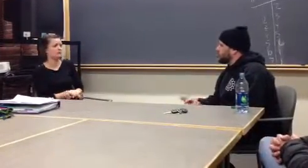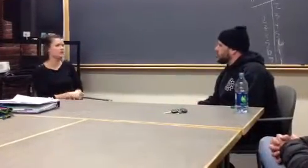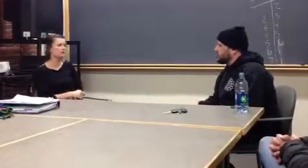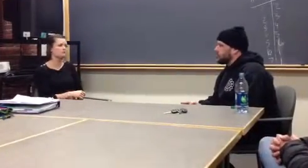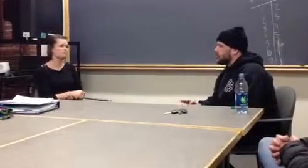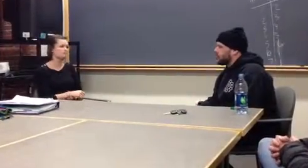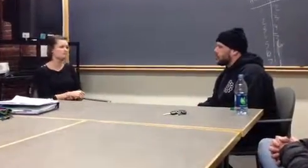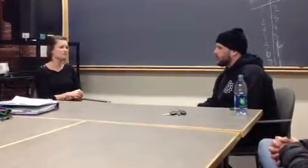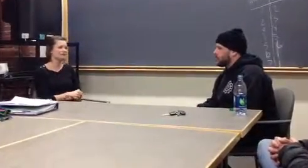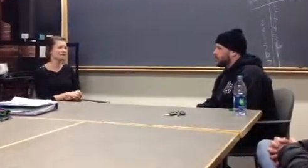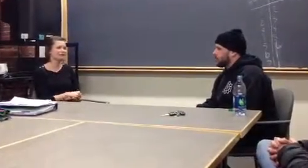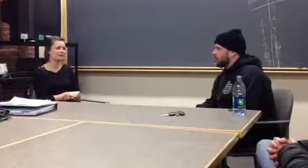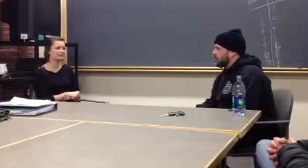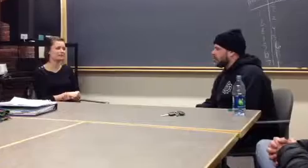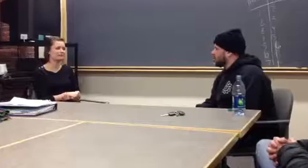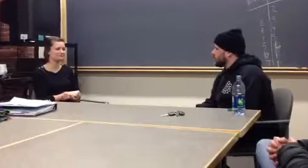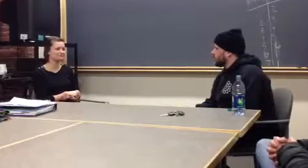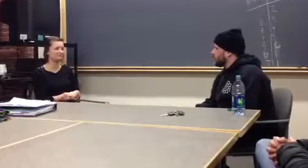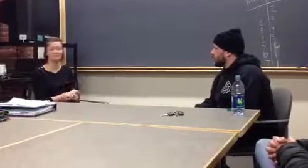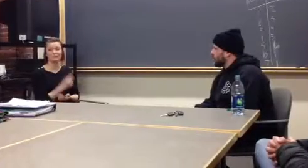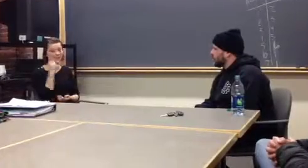No. Do you think I know everything I need to know?